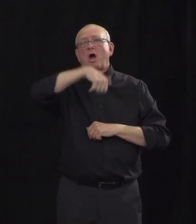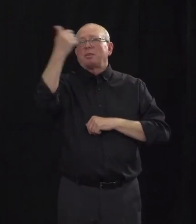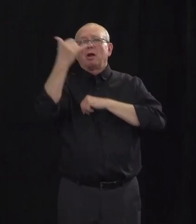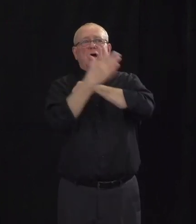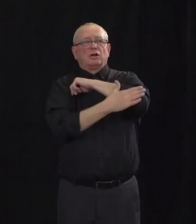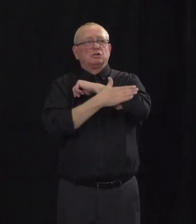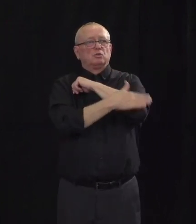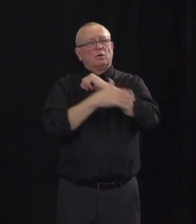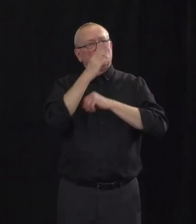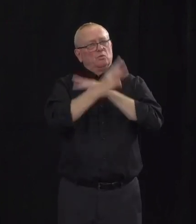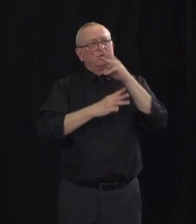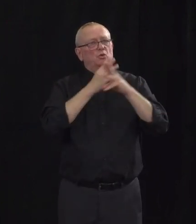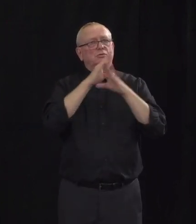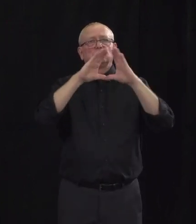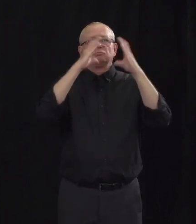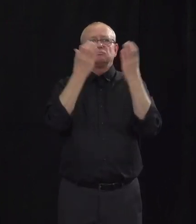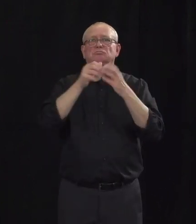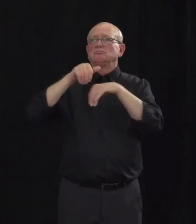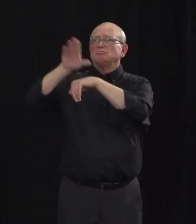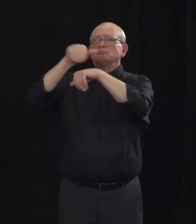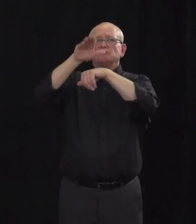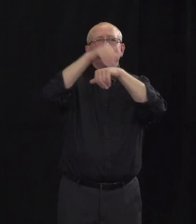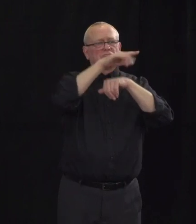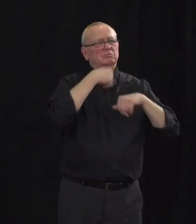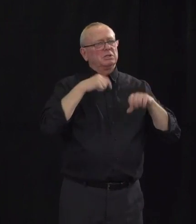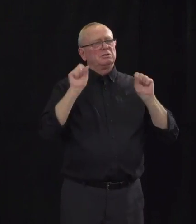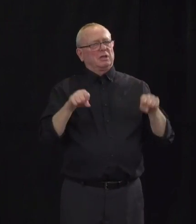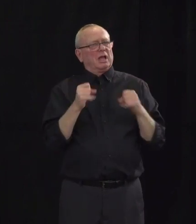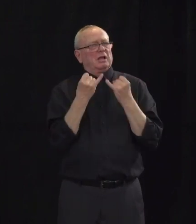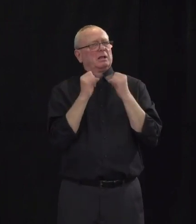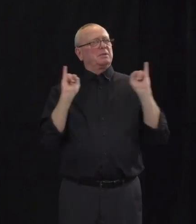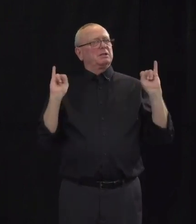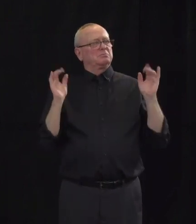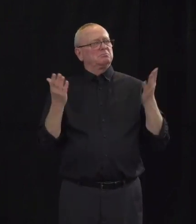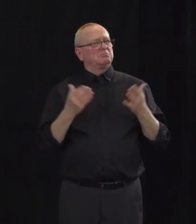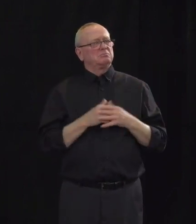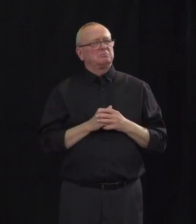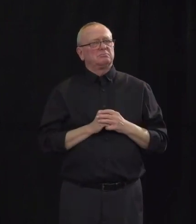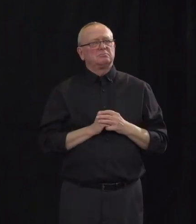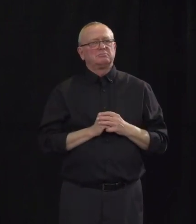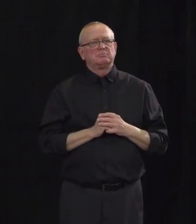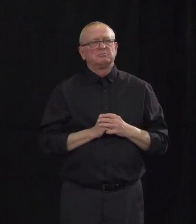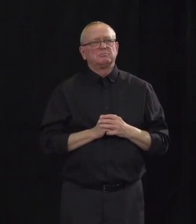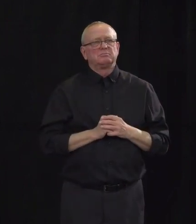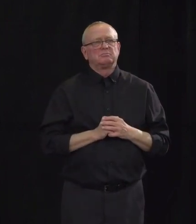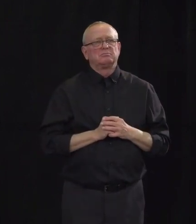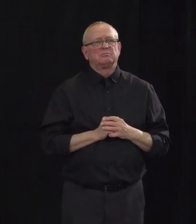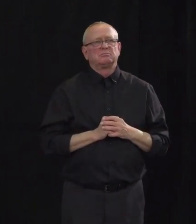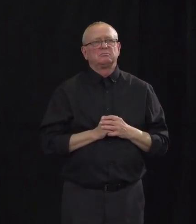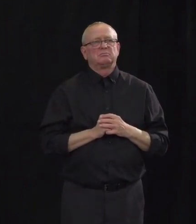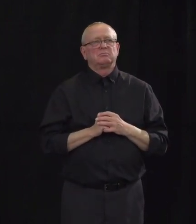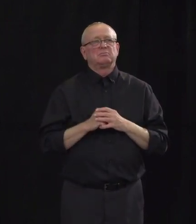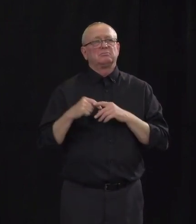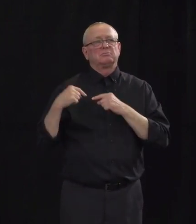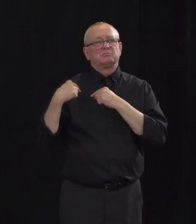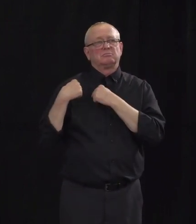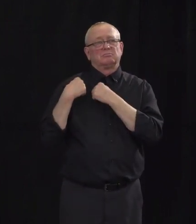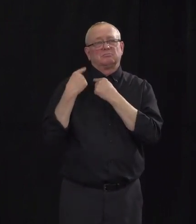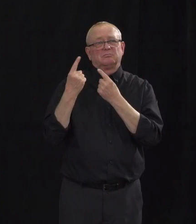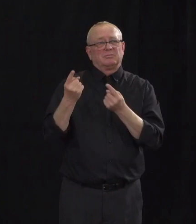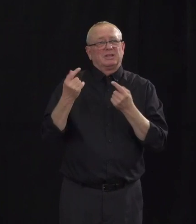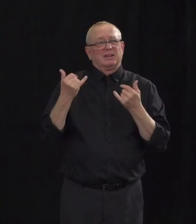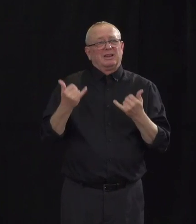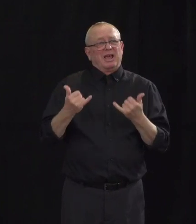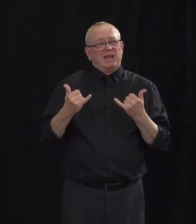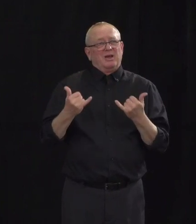all of those decades of maintaining security in the Persian Gulf, that the North American energy industry would then be, its